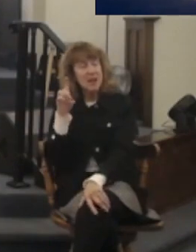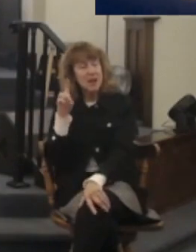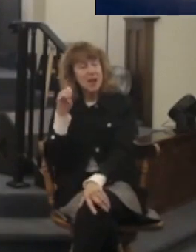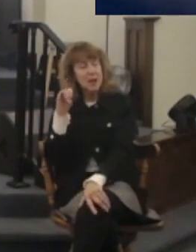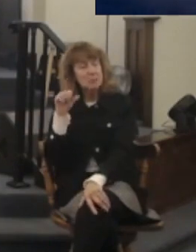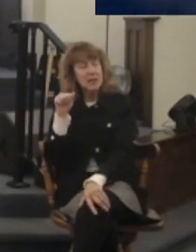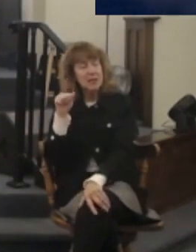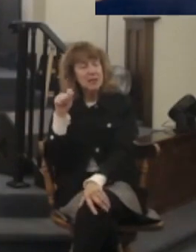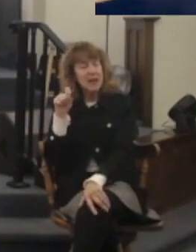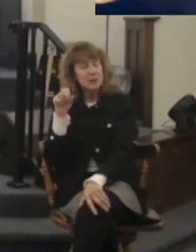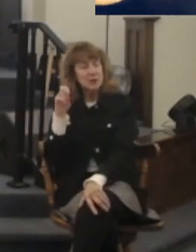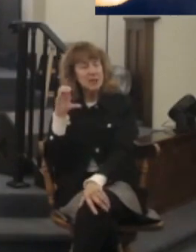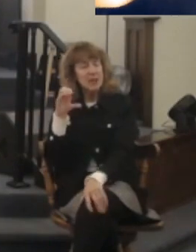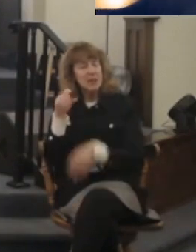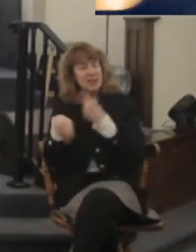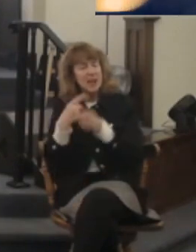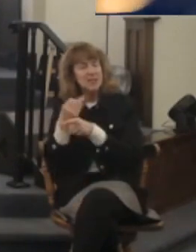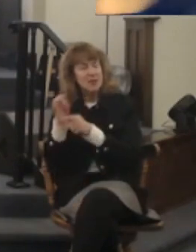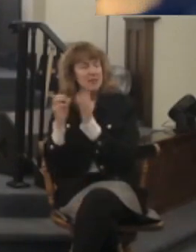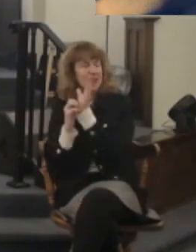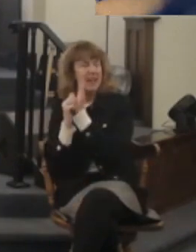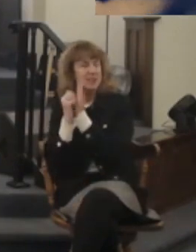treatment yesterday.